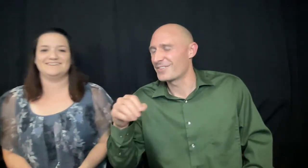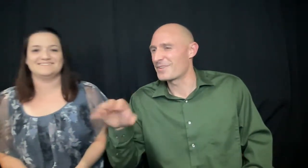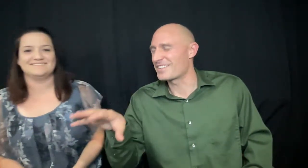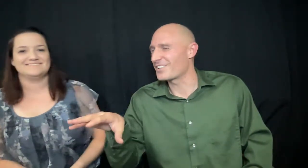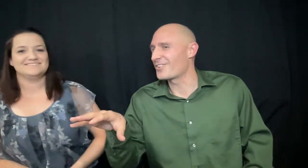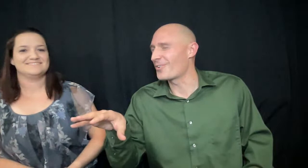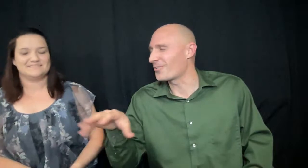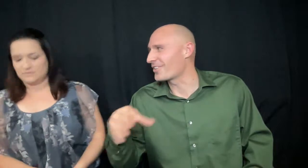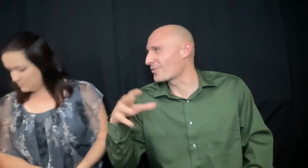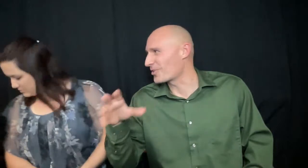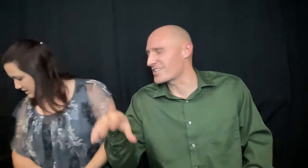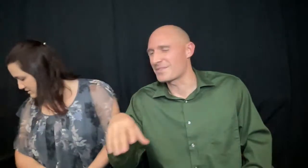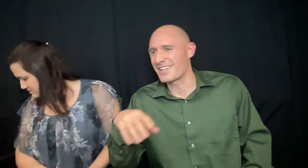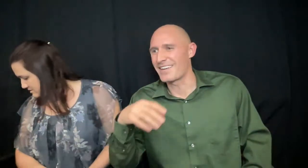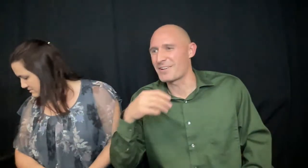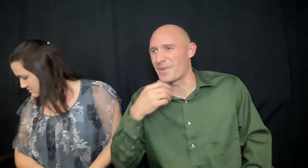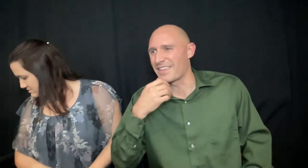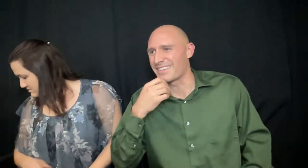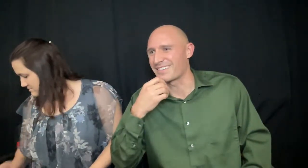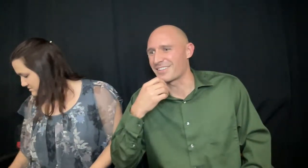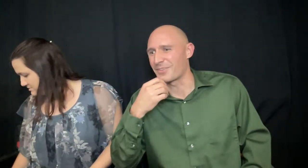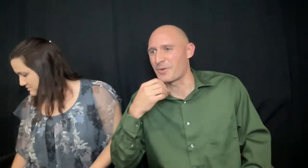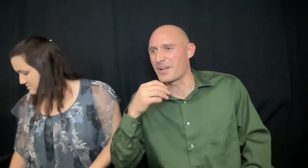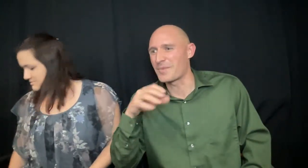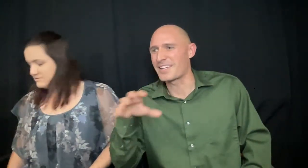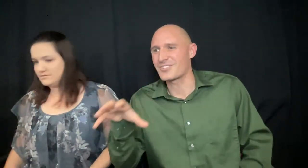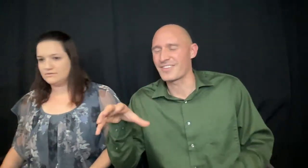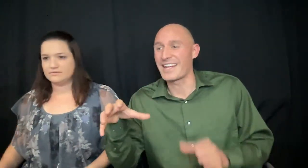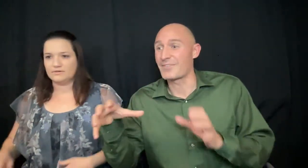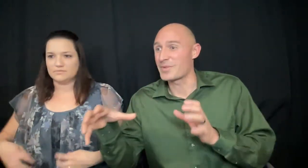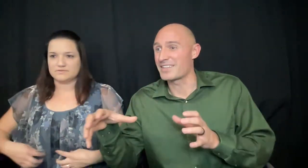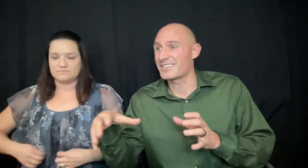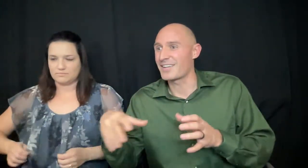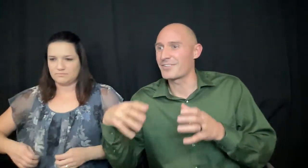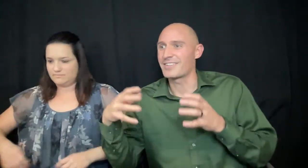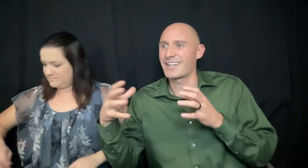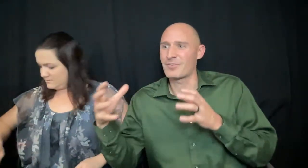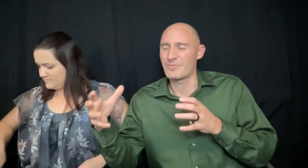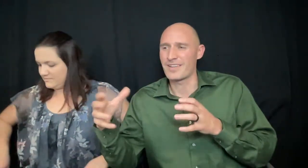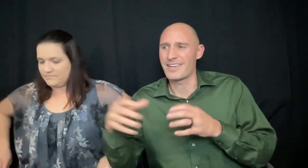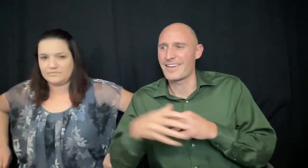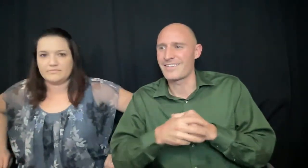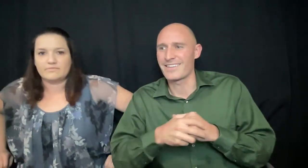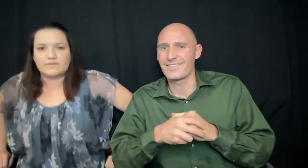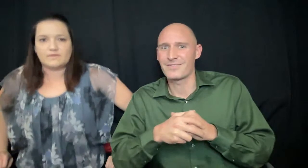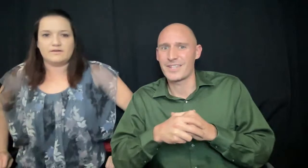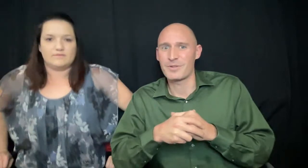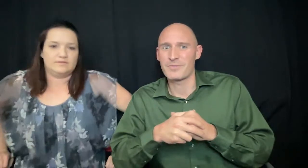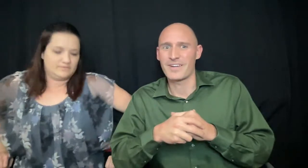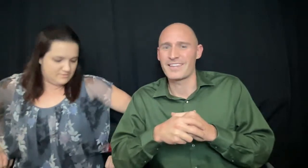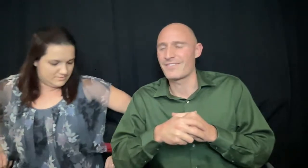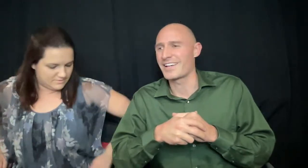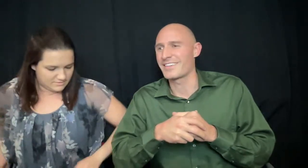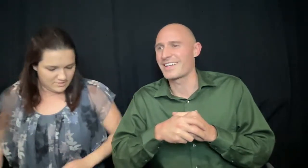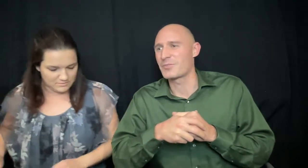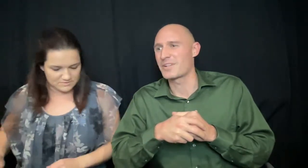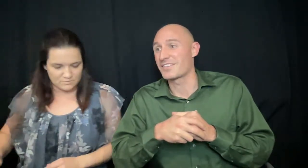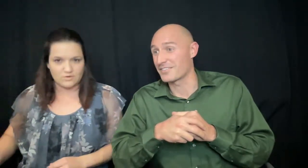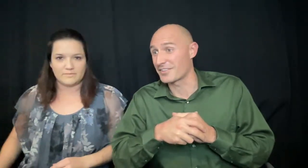we still hold the workshops every month, and so we want to make sure that everybody's covered and that we provide the value that everybody